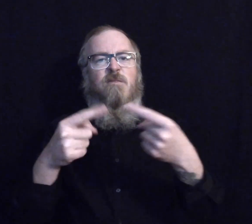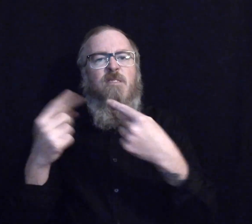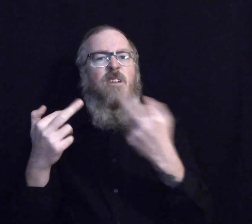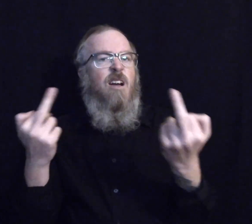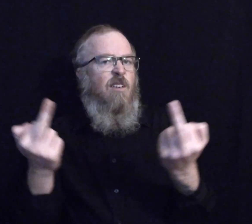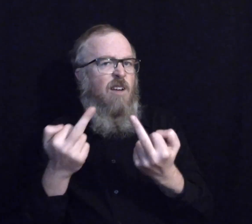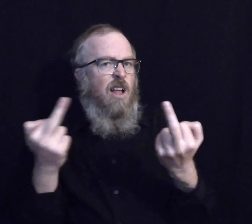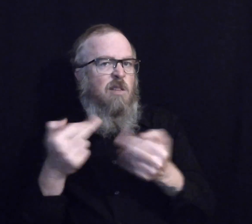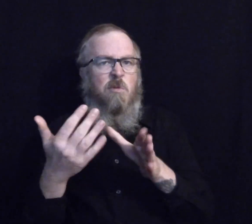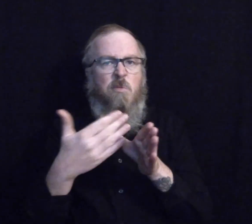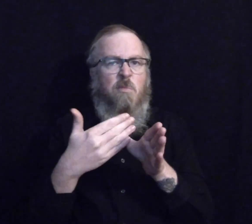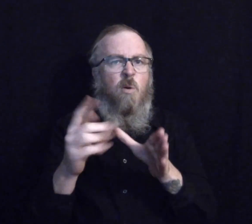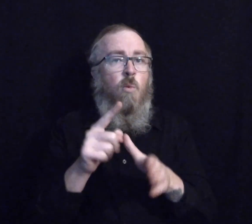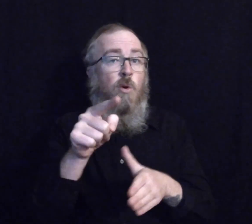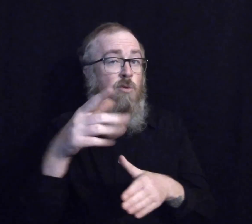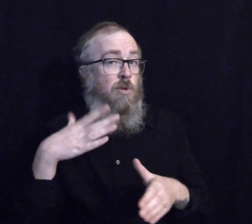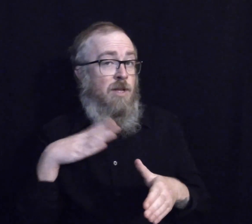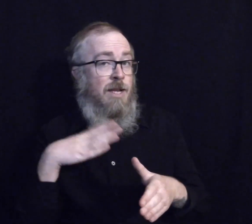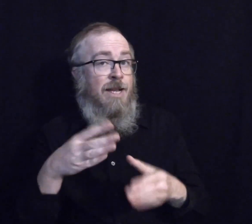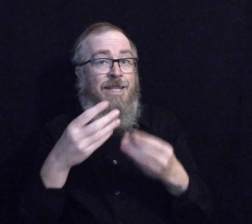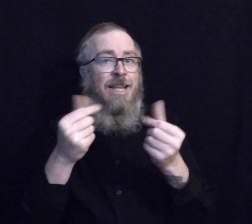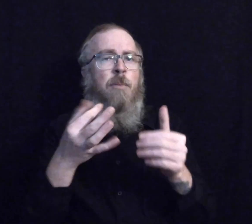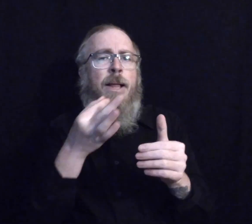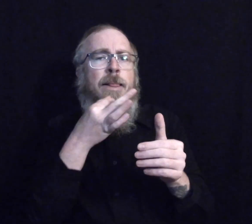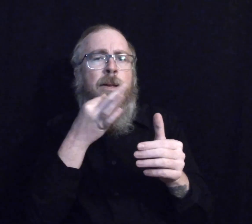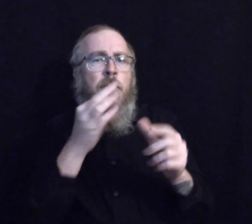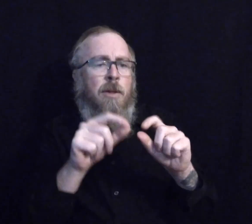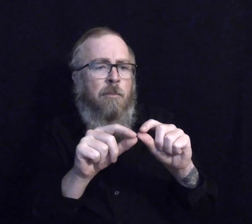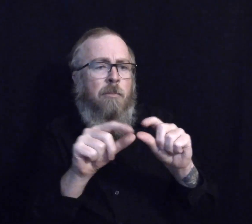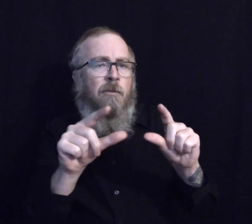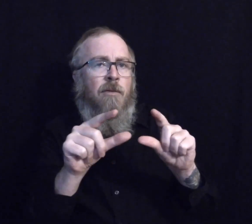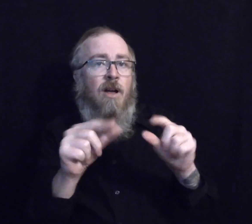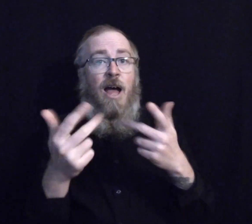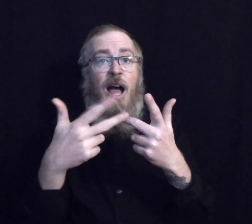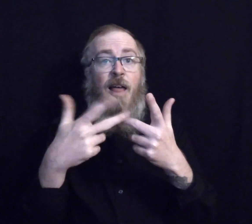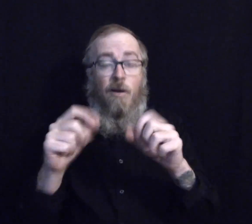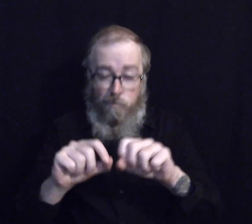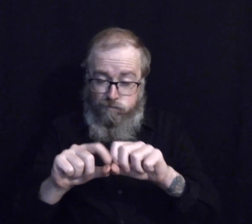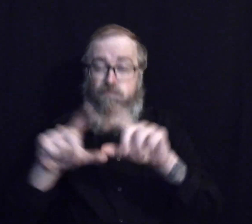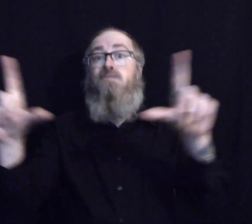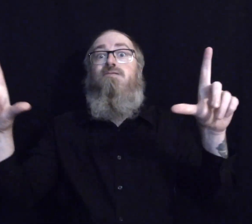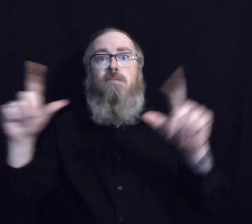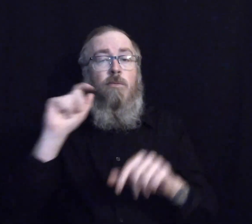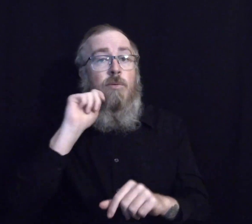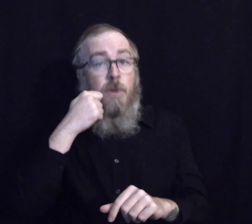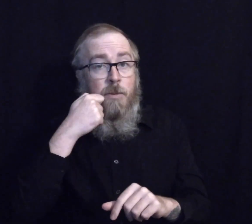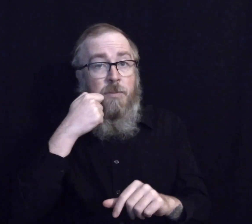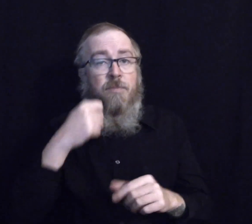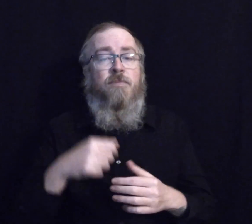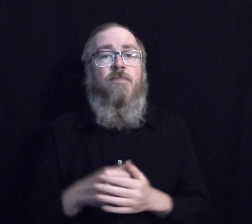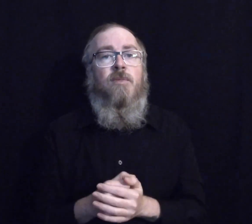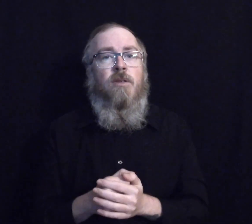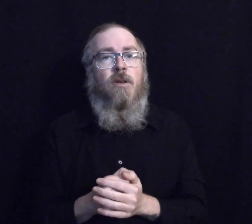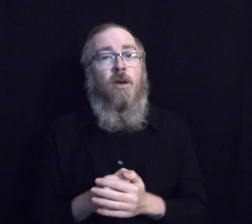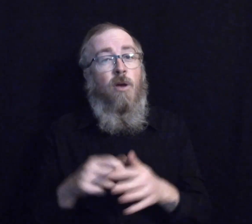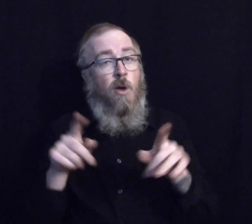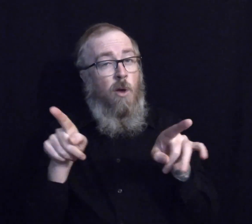of magnifiers available, and it depends on how strong you need the magnification to be. There's mild magnification and